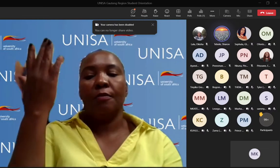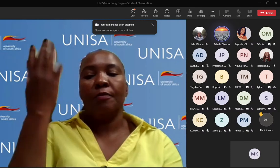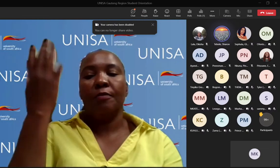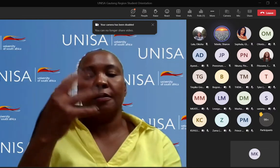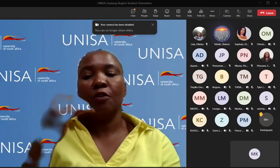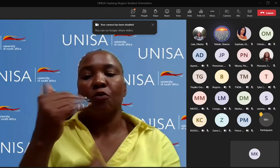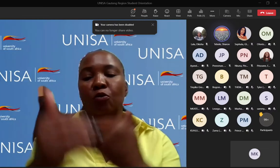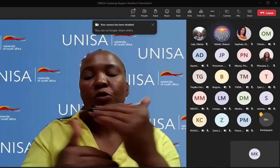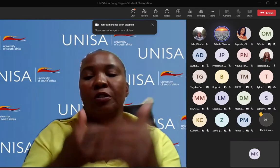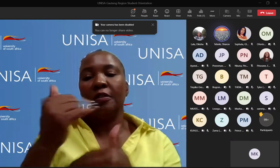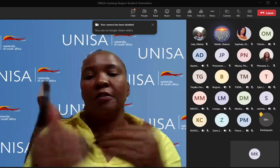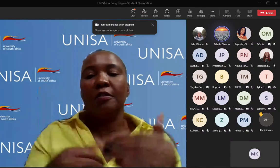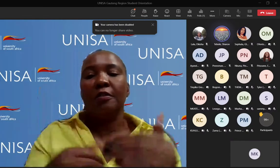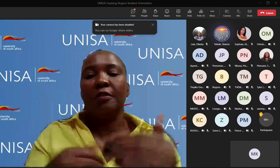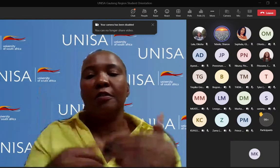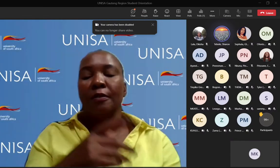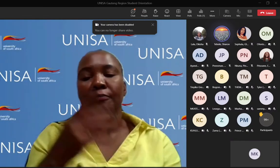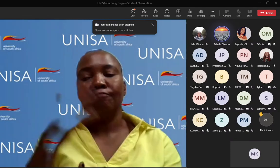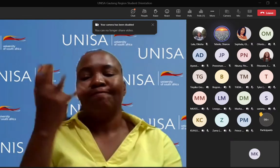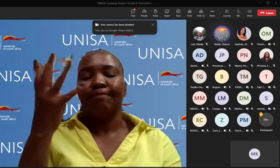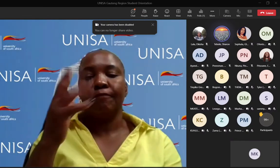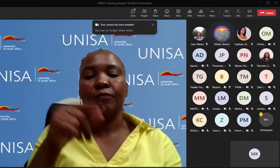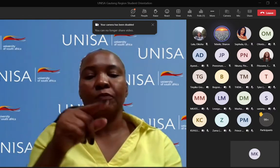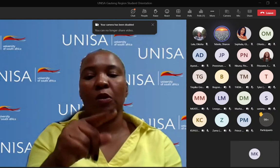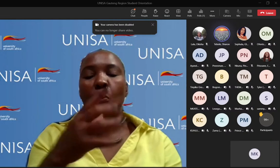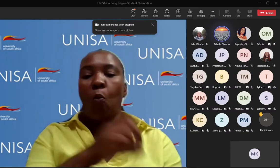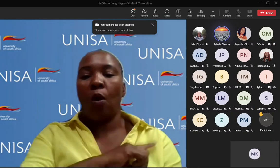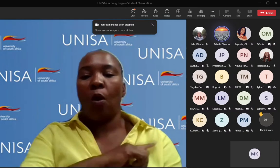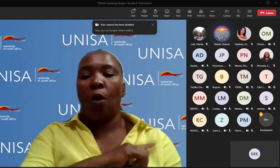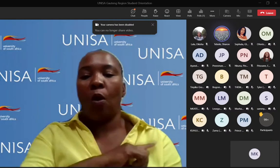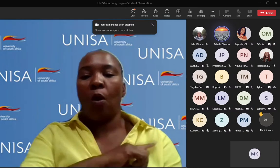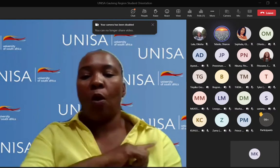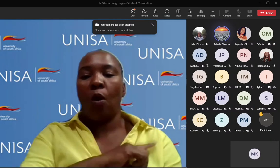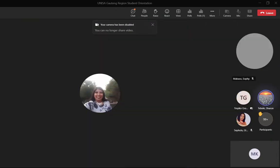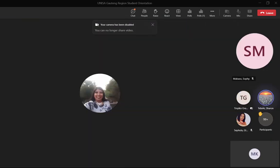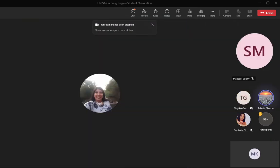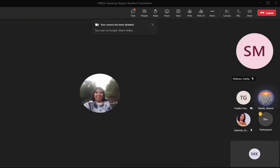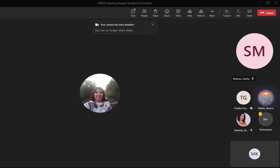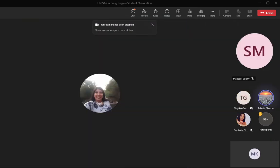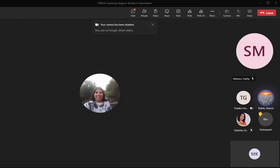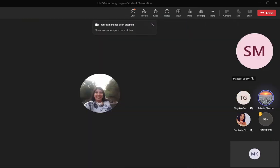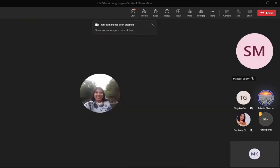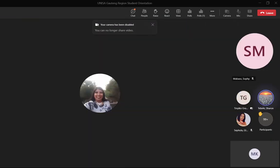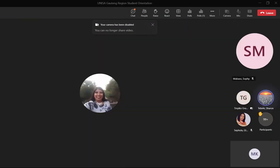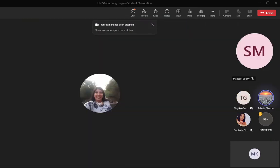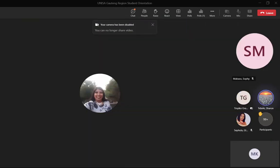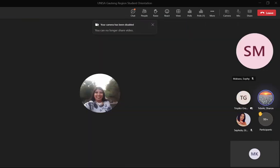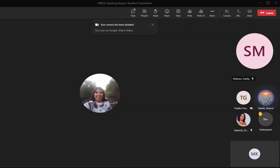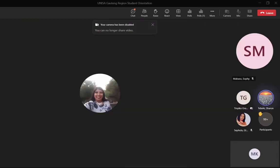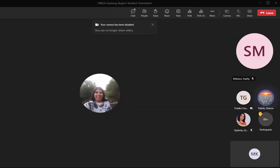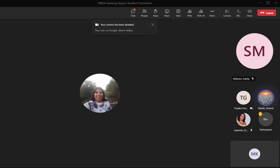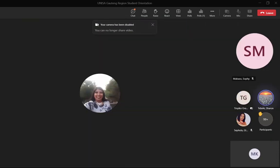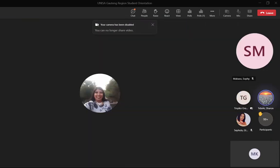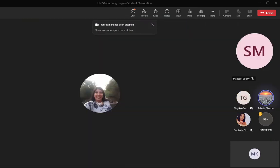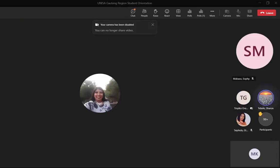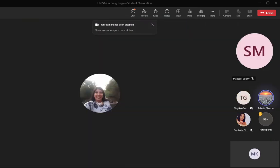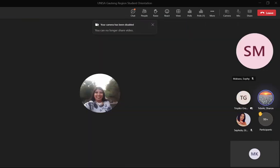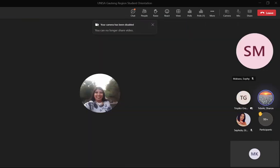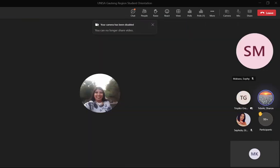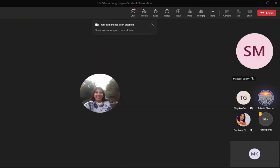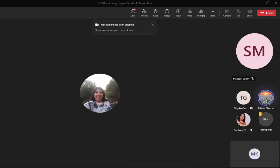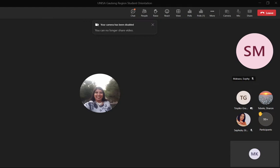just speak through it because we are having difficulties with the audio from the presentation is that okay it's